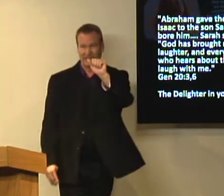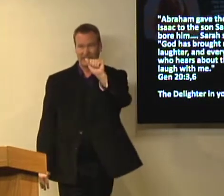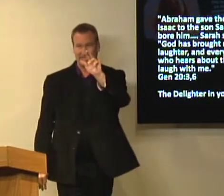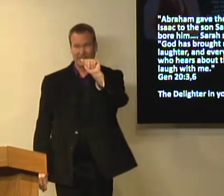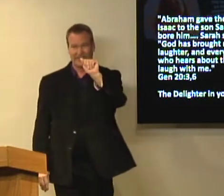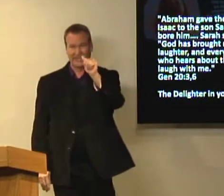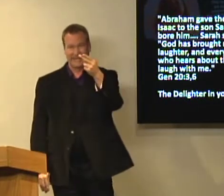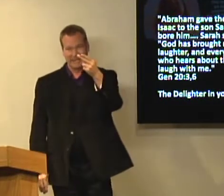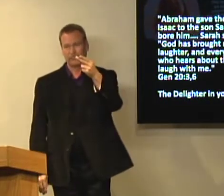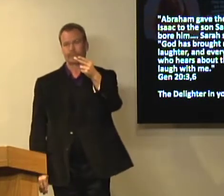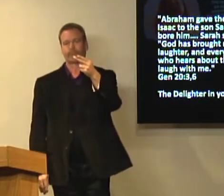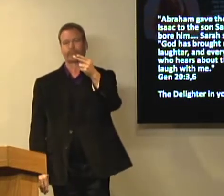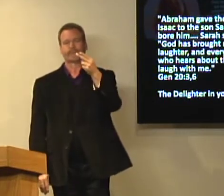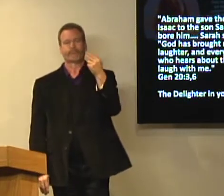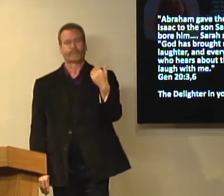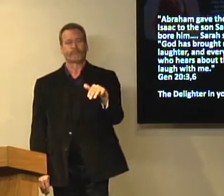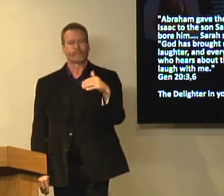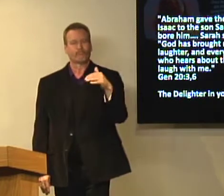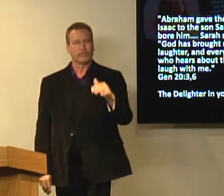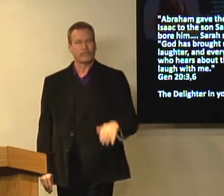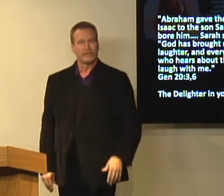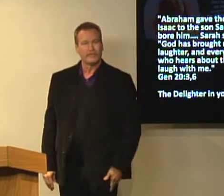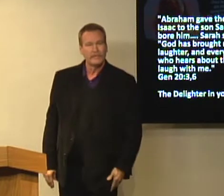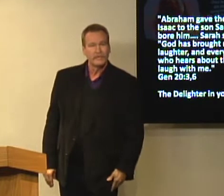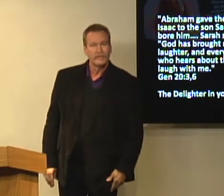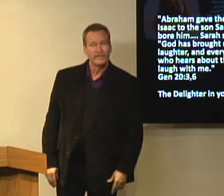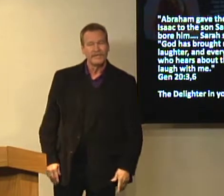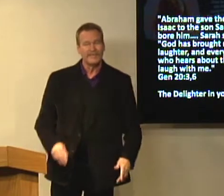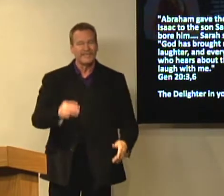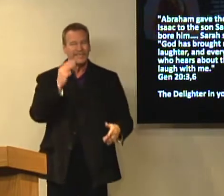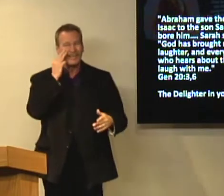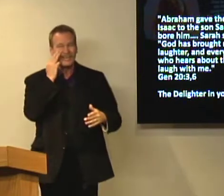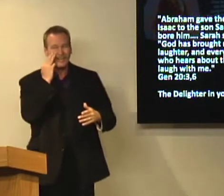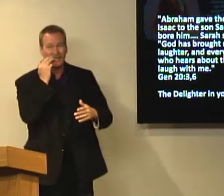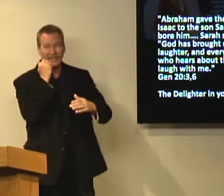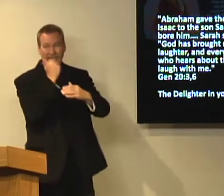Also, perhaps you've heard the story of Sarah.